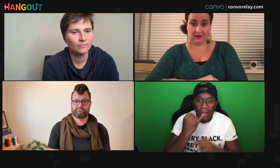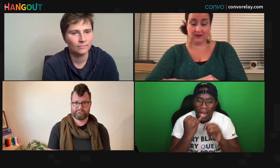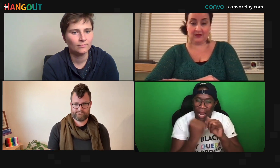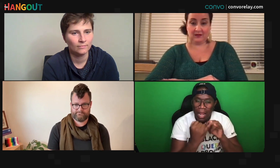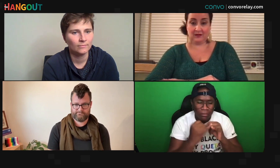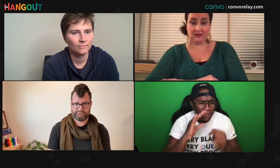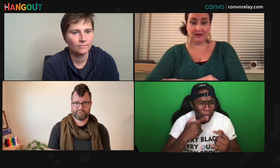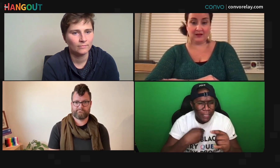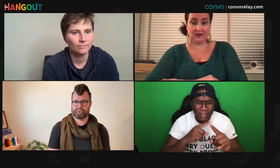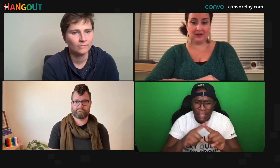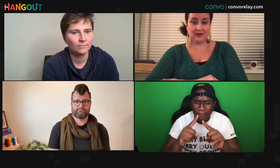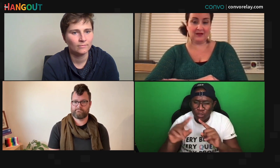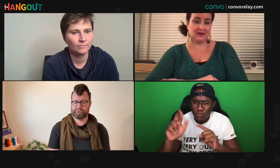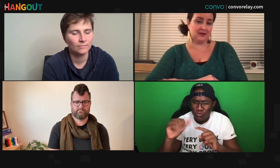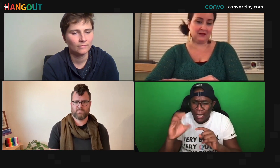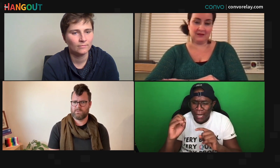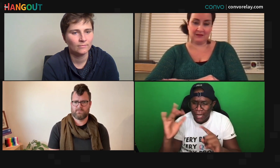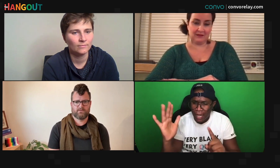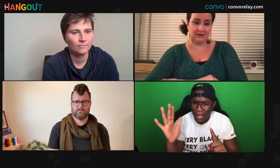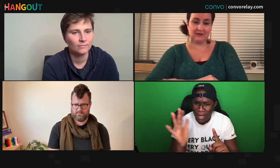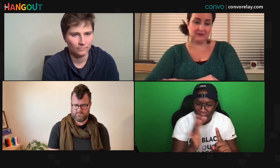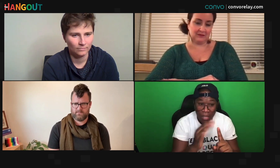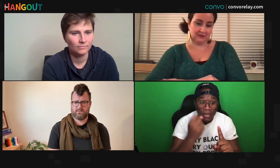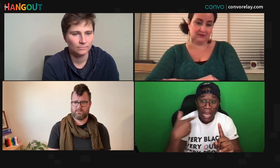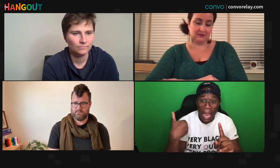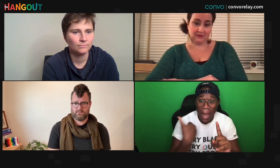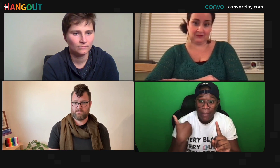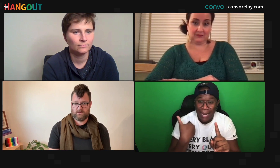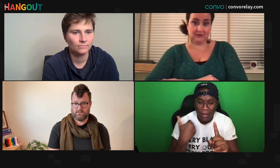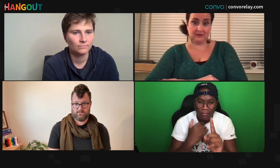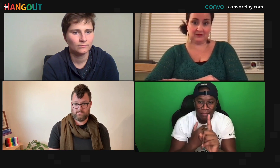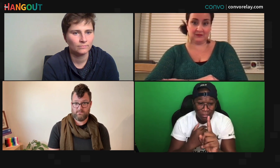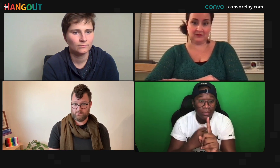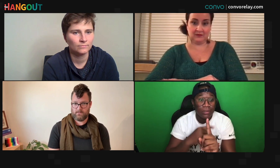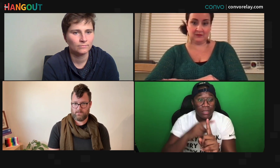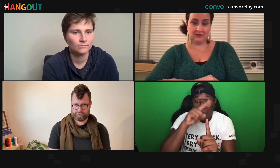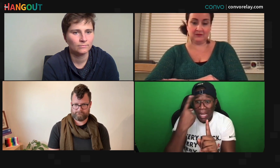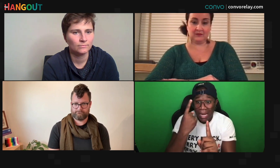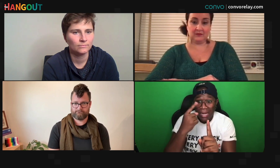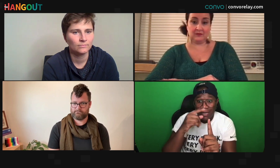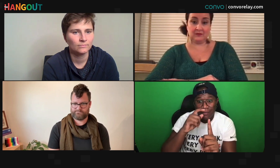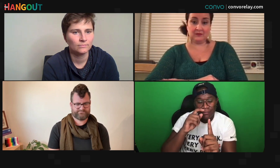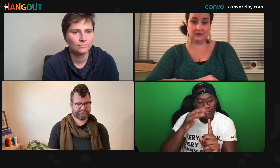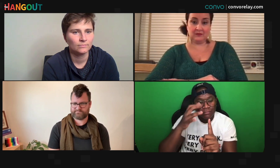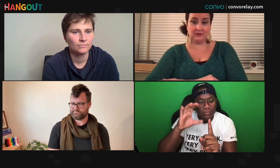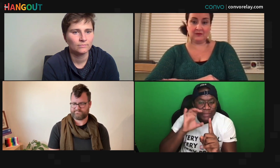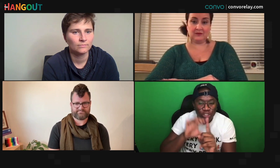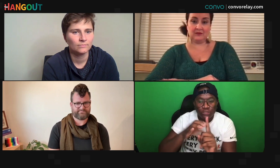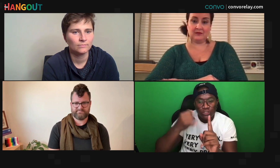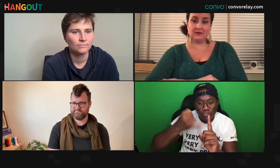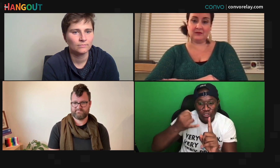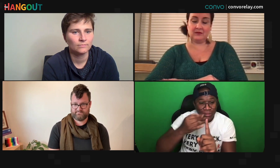America are predominantly white. And there's all these different races, and